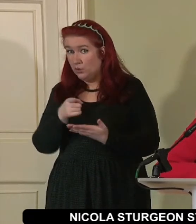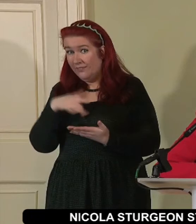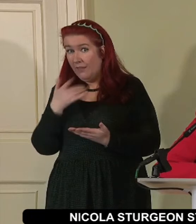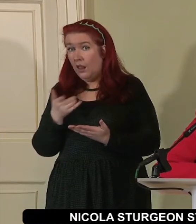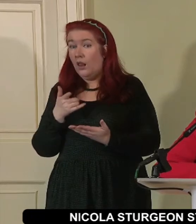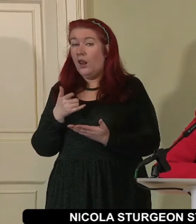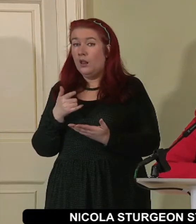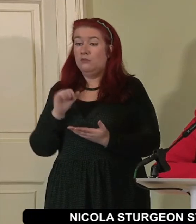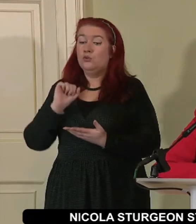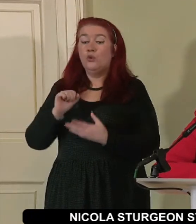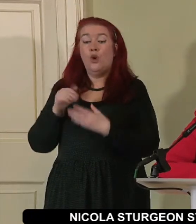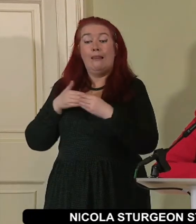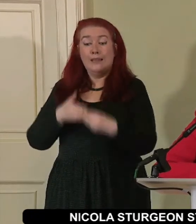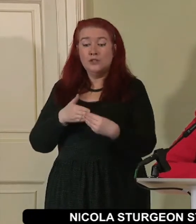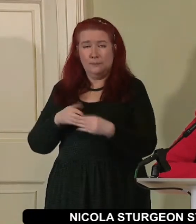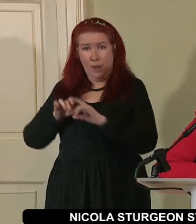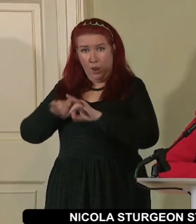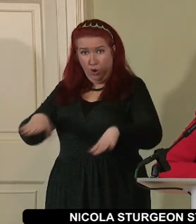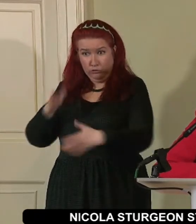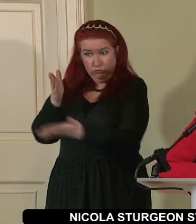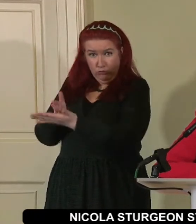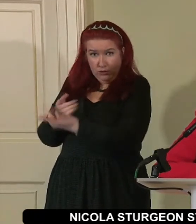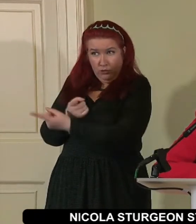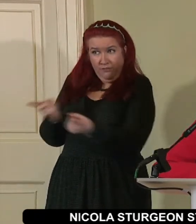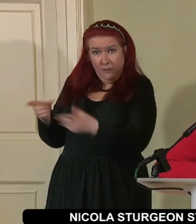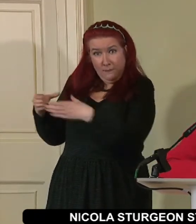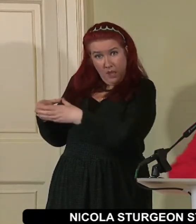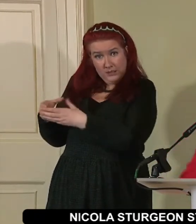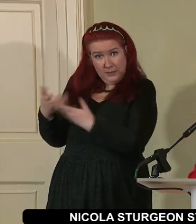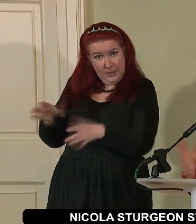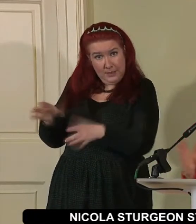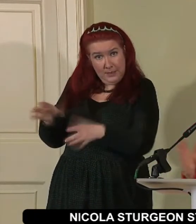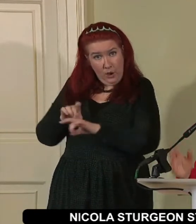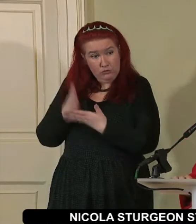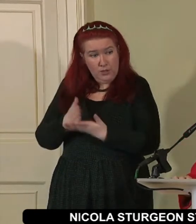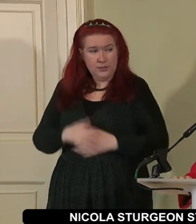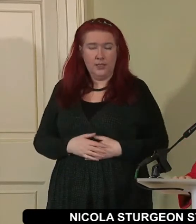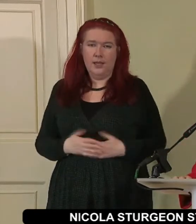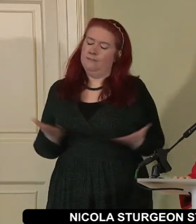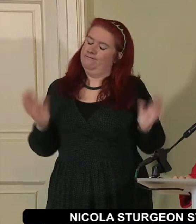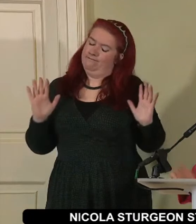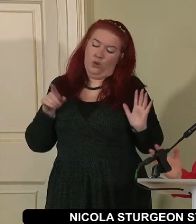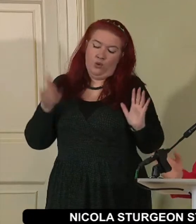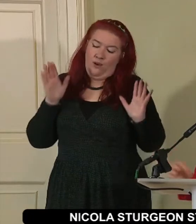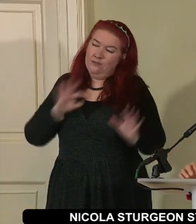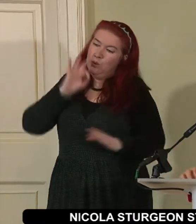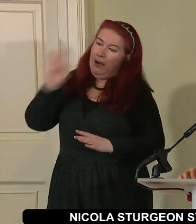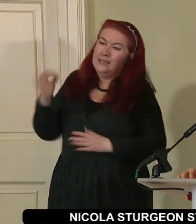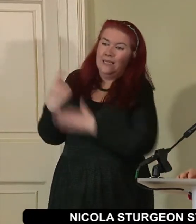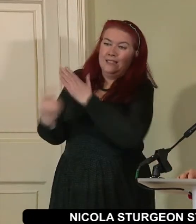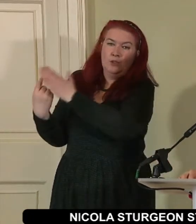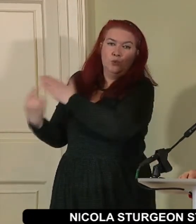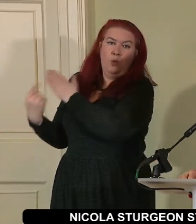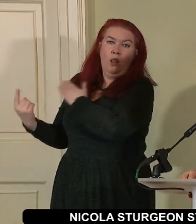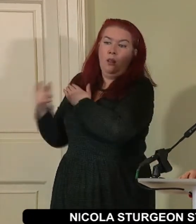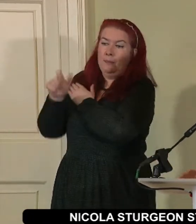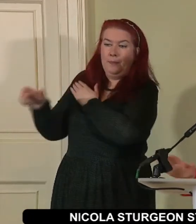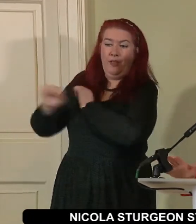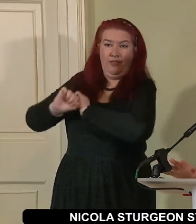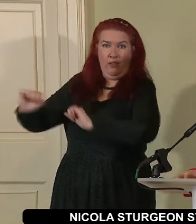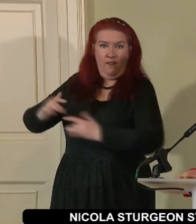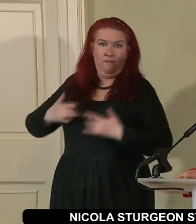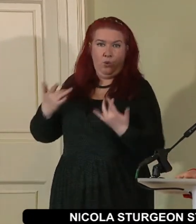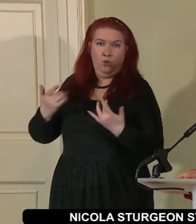trust in your leadership from certain key members of your party? I think you'd have to ask individuals to give their views on my leadership. I think